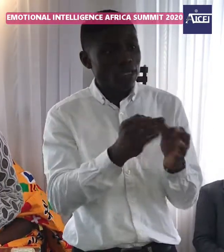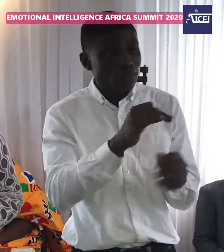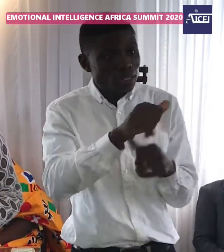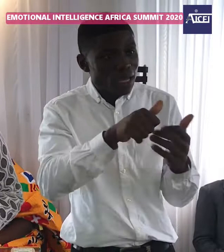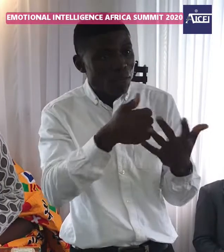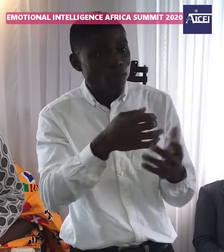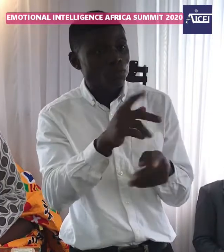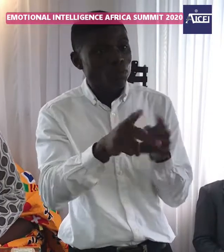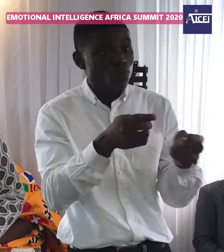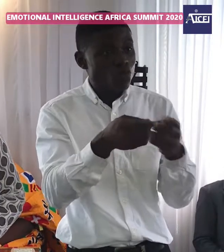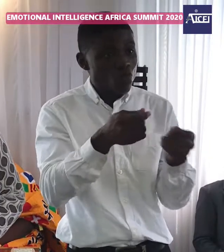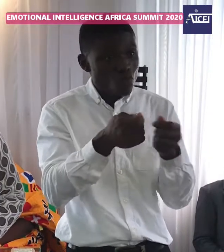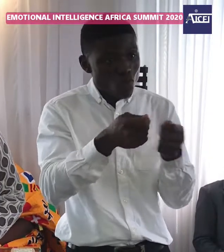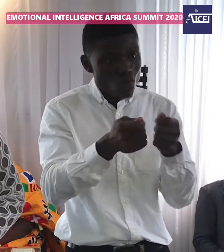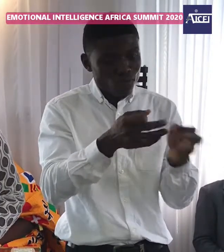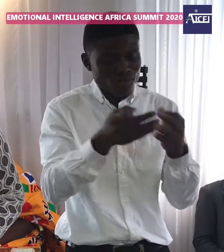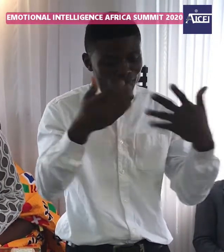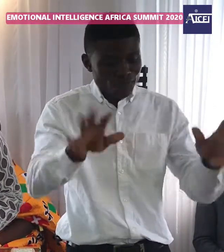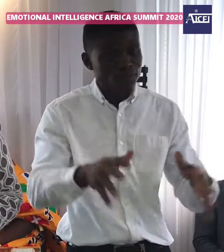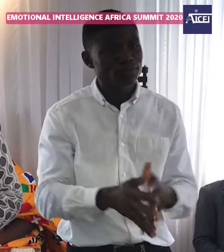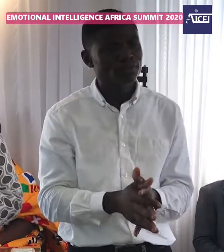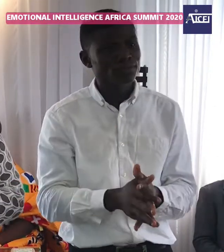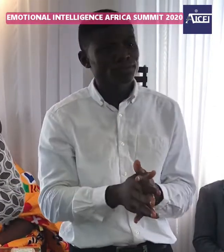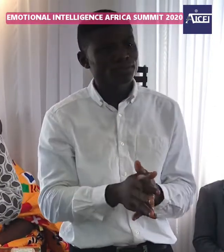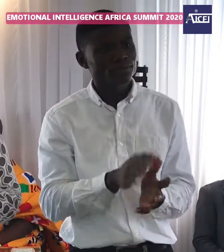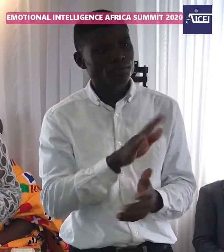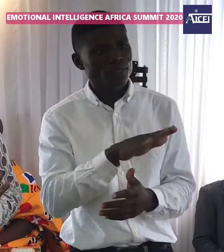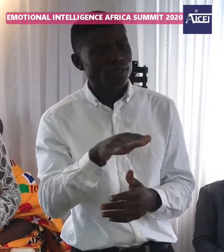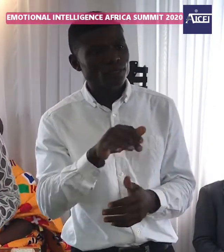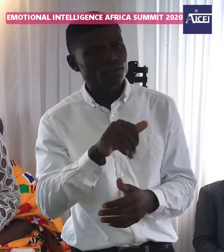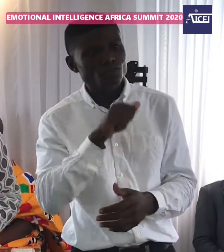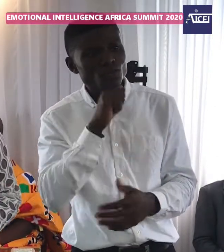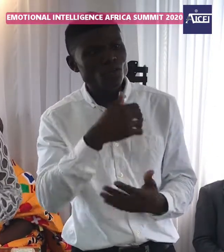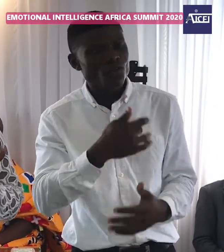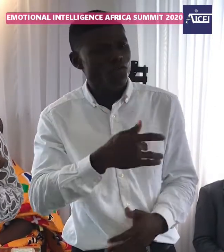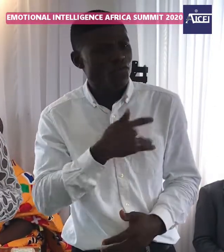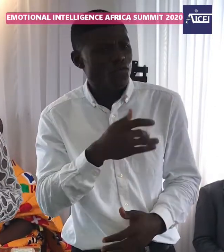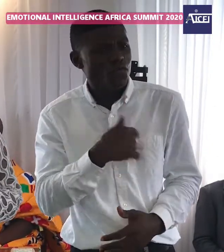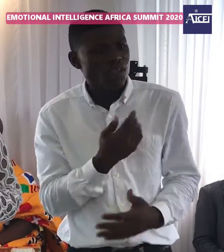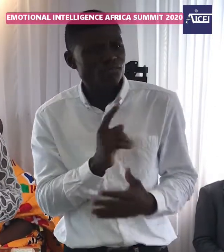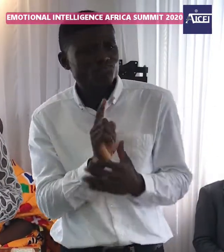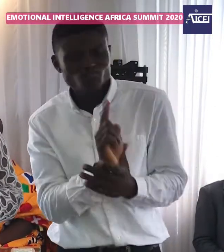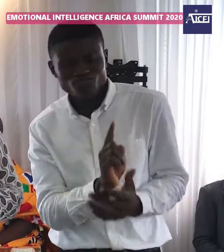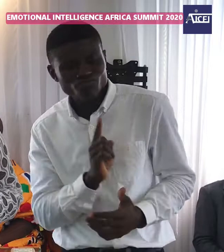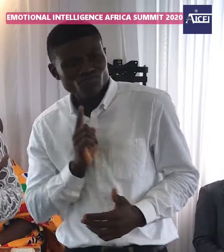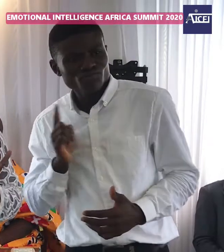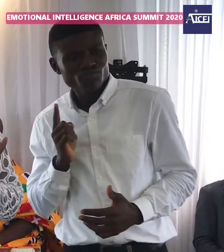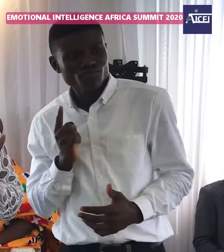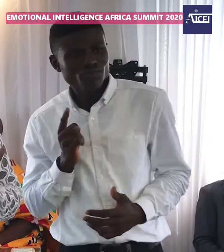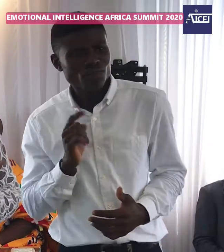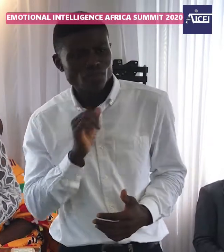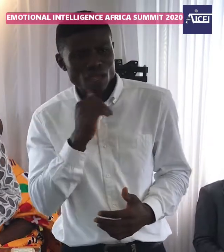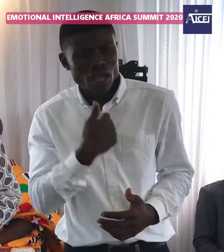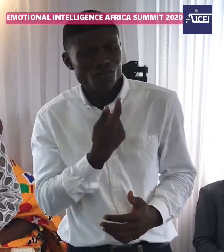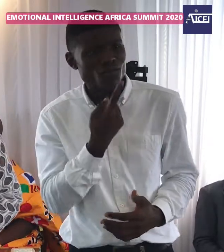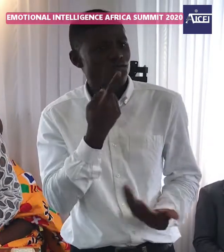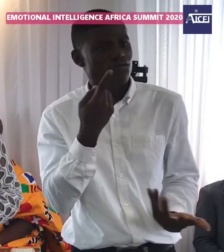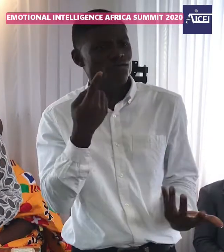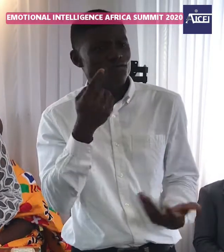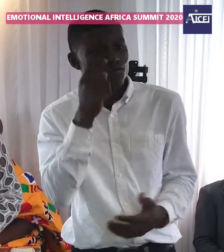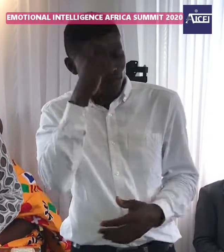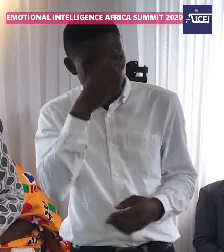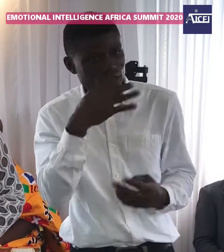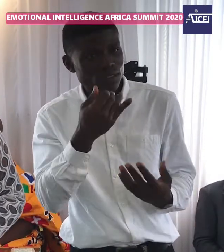I'll just go ahead. Such a child never feels deprived of wisdom and never gets overwhelmed